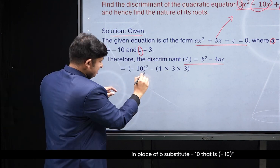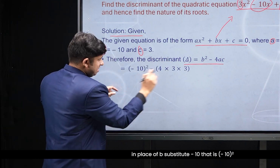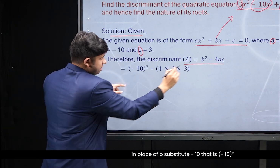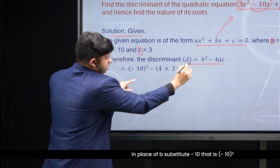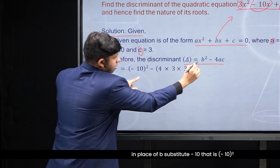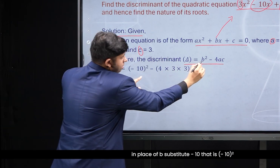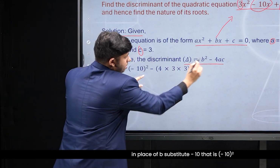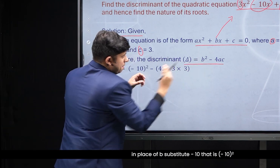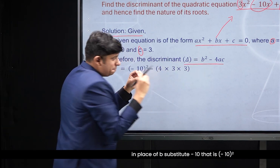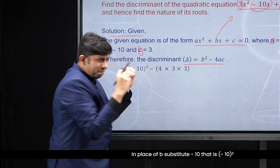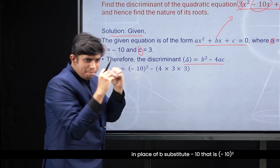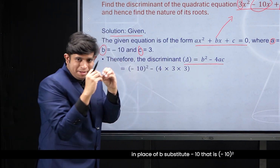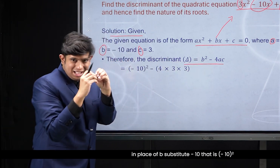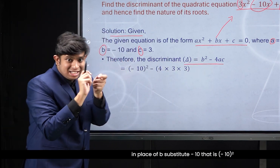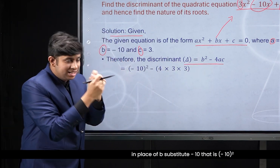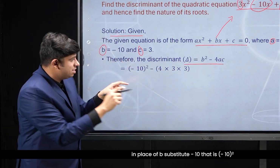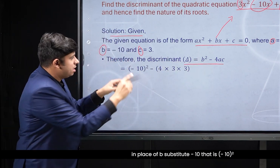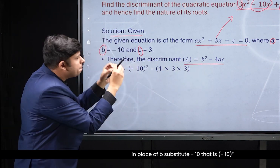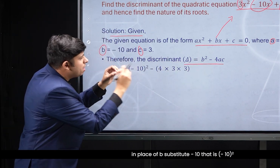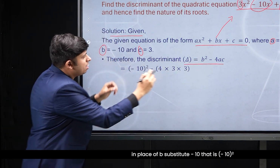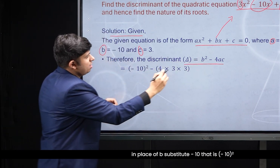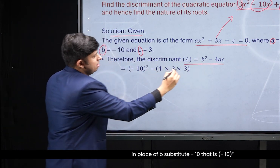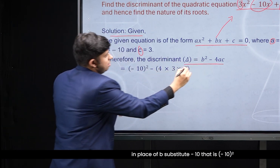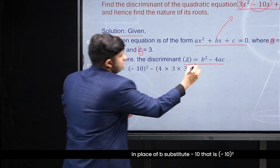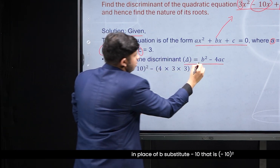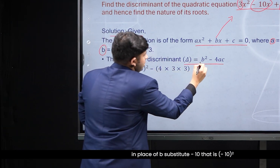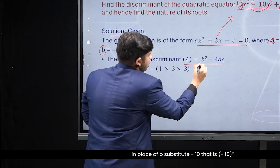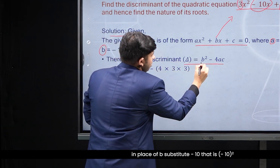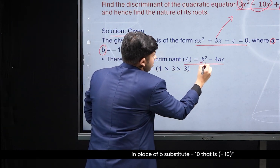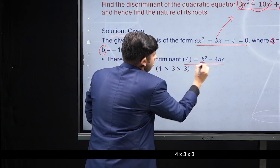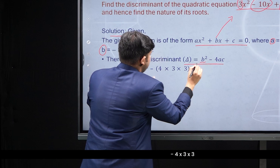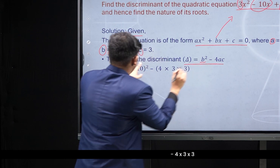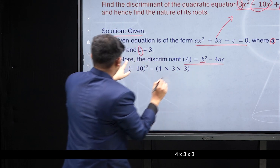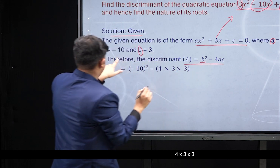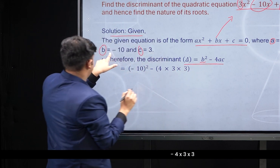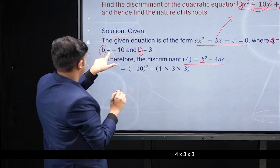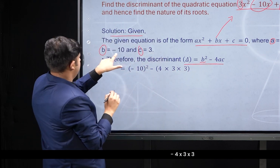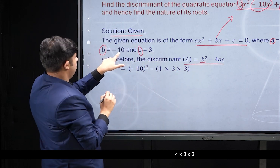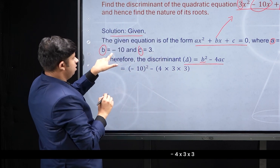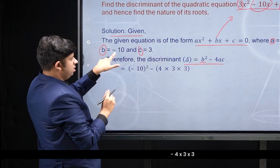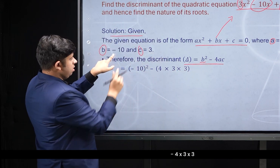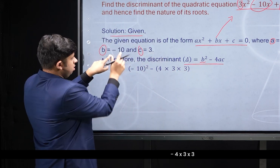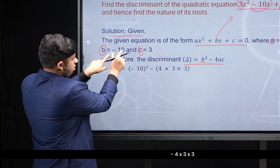In place of b, substitute minus 10, that is minus 10 whole square minus 4 into 3 into